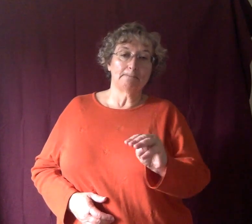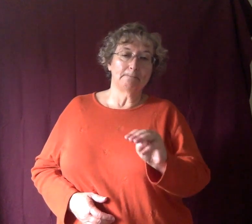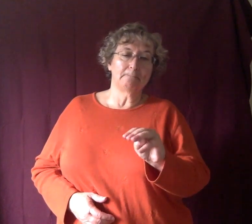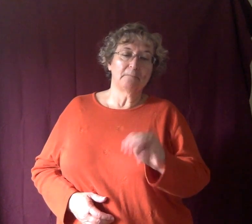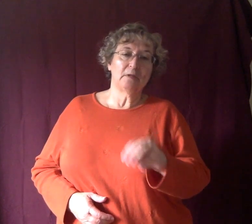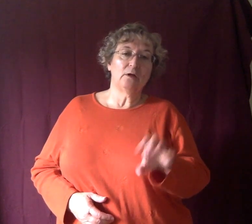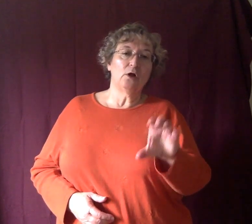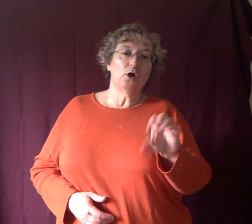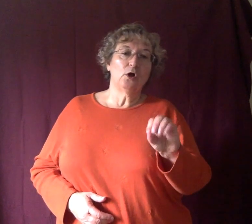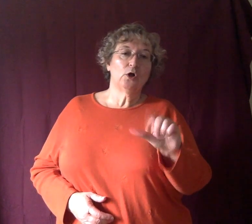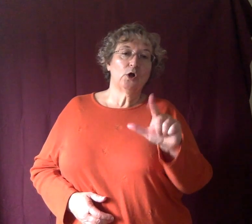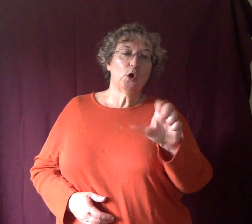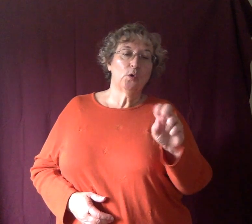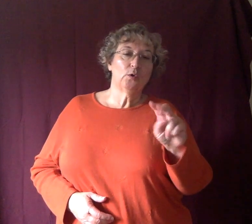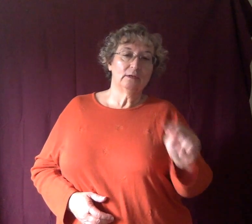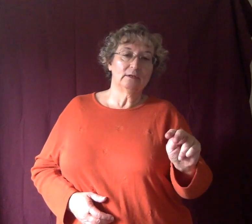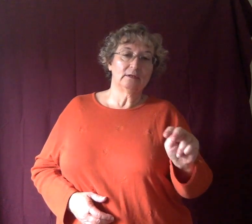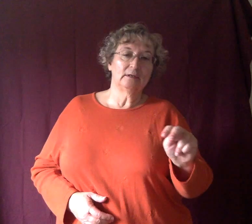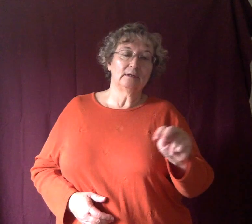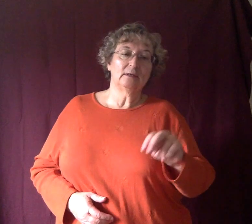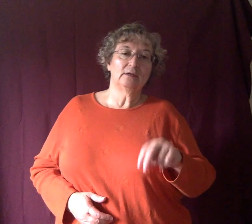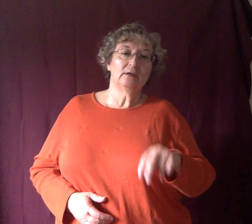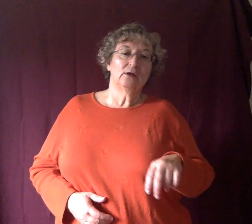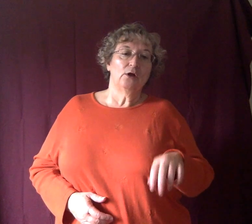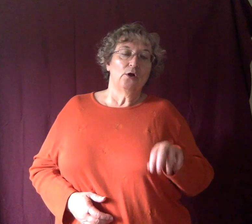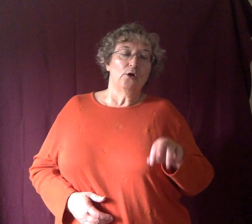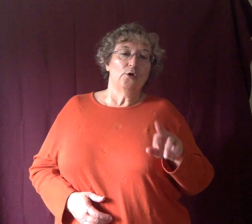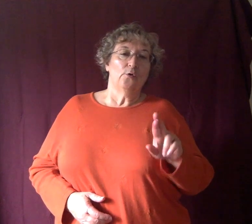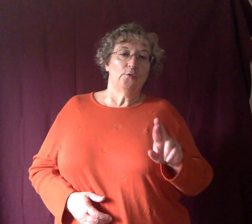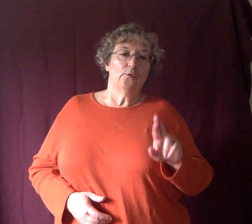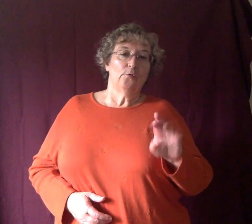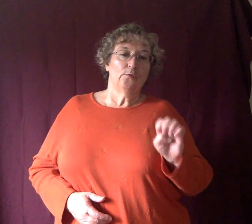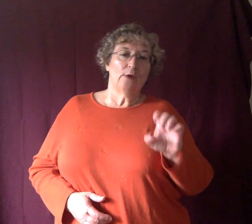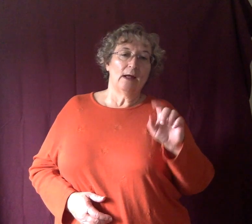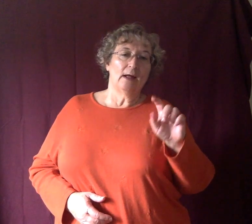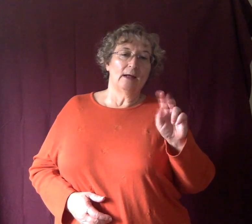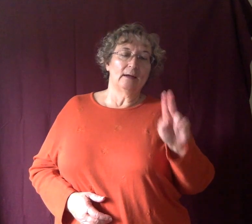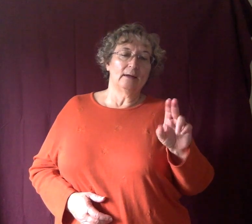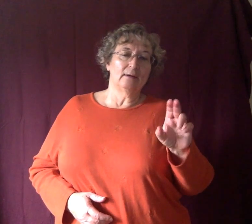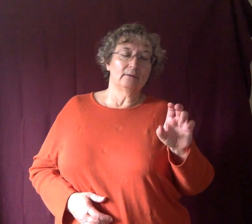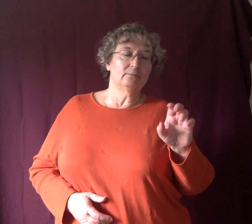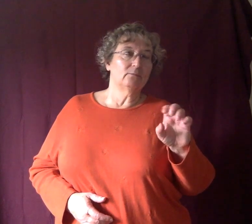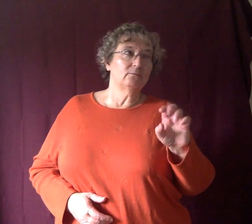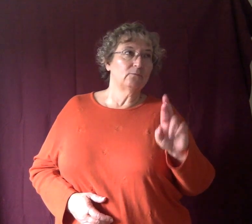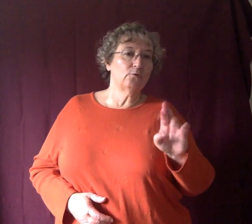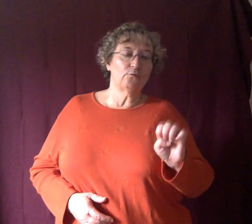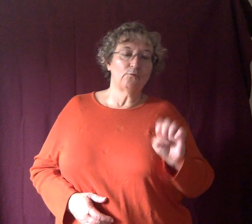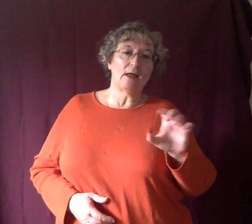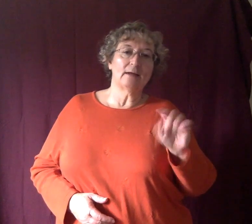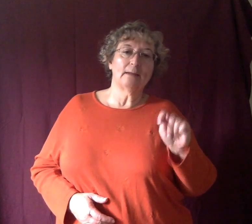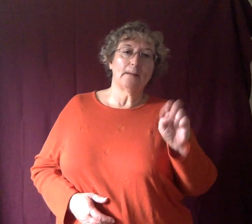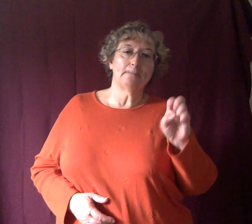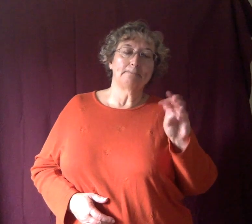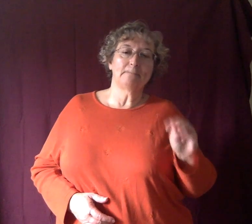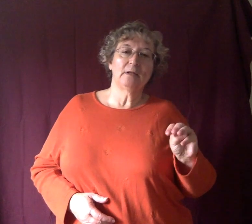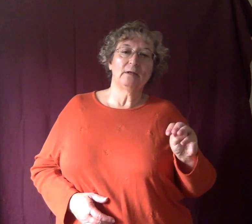colon, and the rectum and the anus down at the distal end. What we're going to do now is start in the cecum and trace feces, or trace the